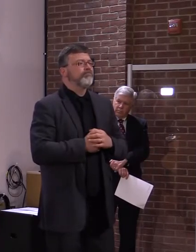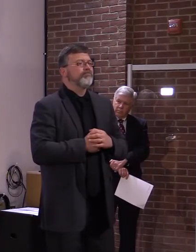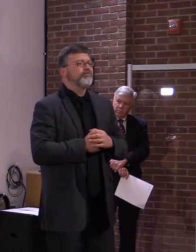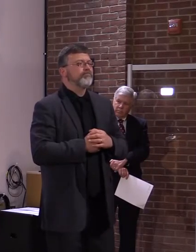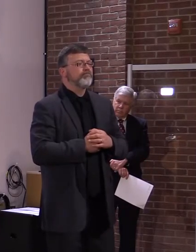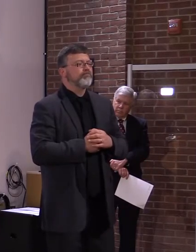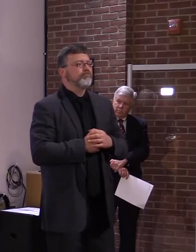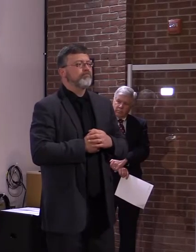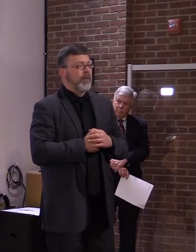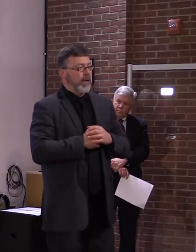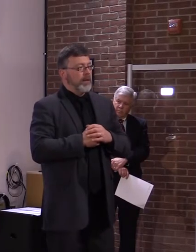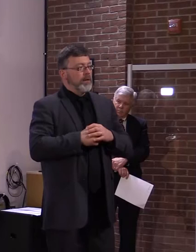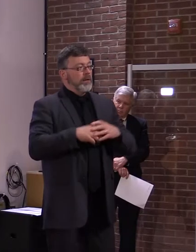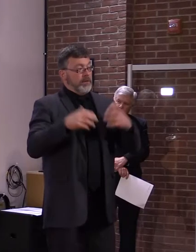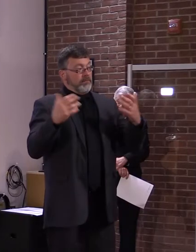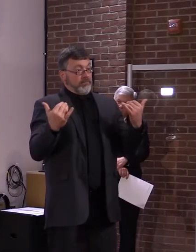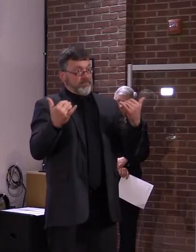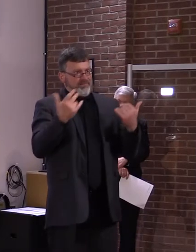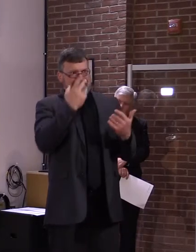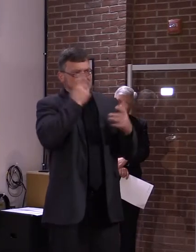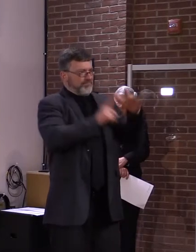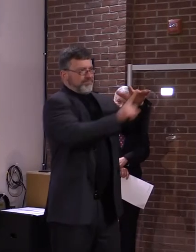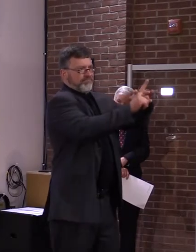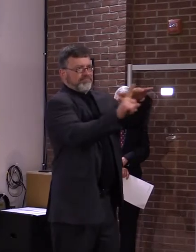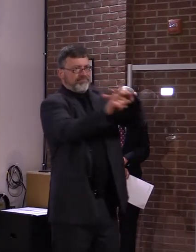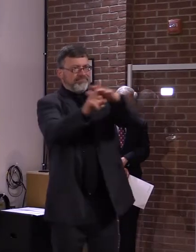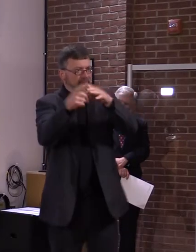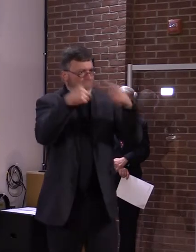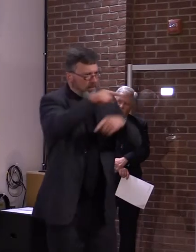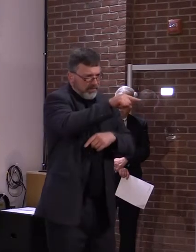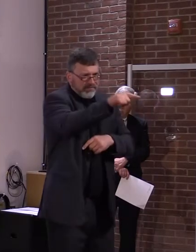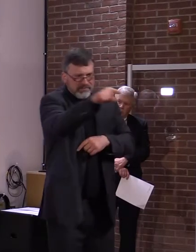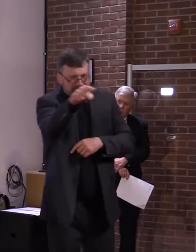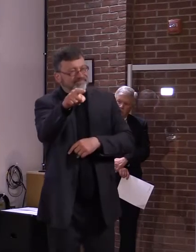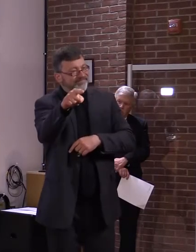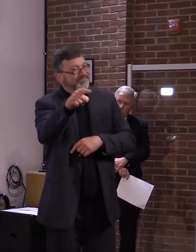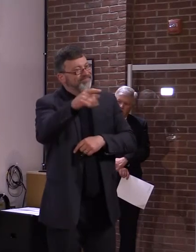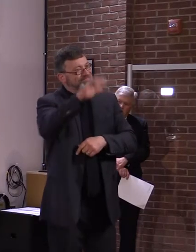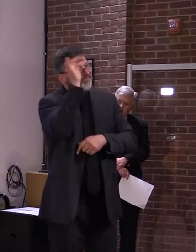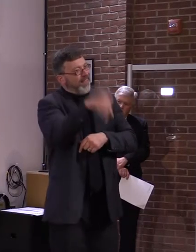question revolving around the release of names for